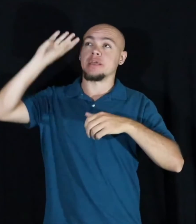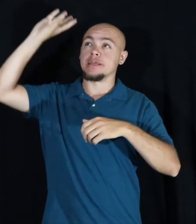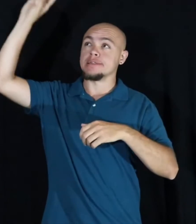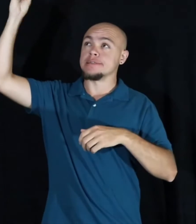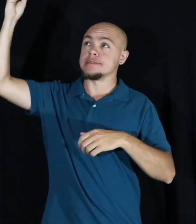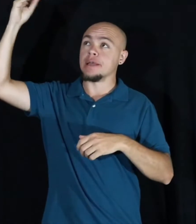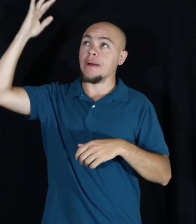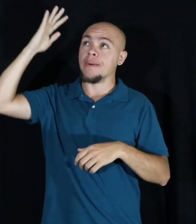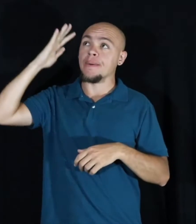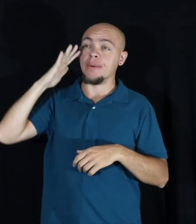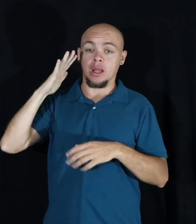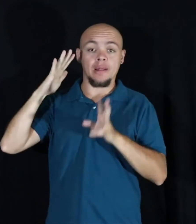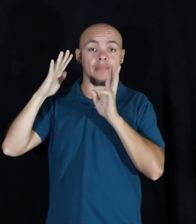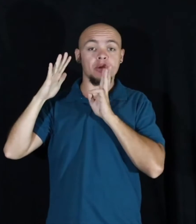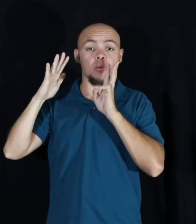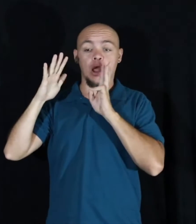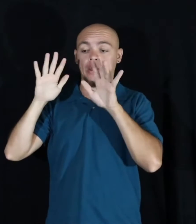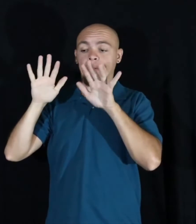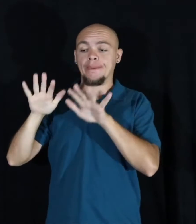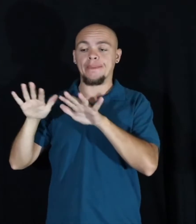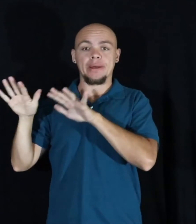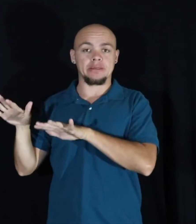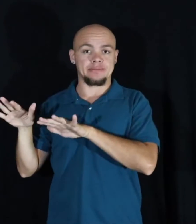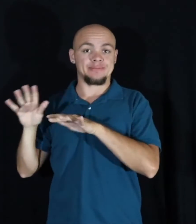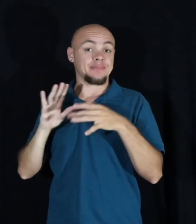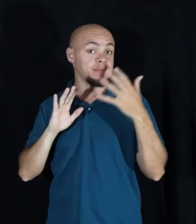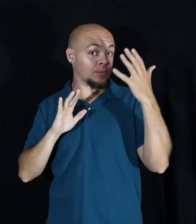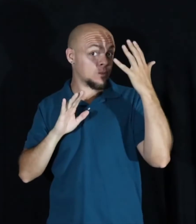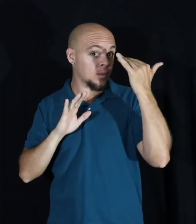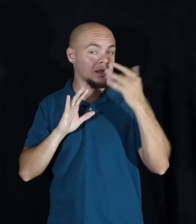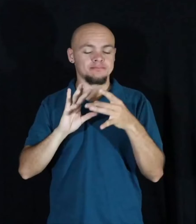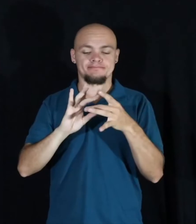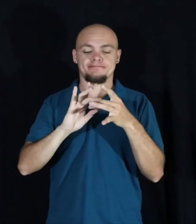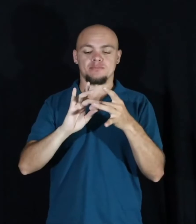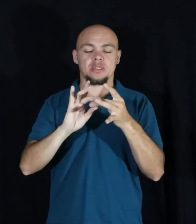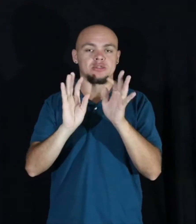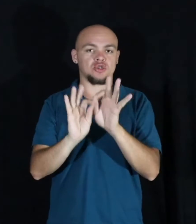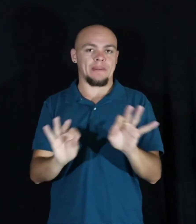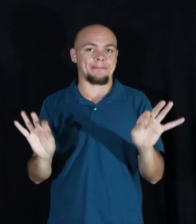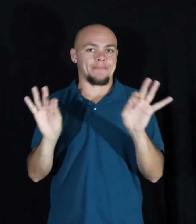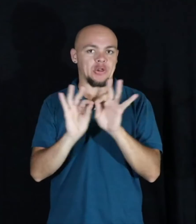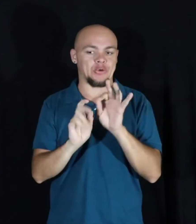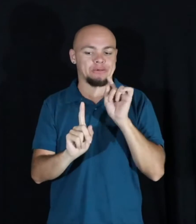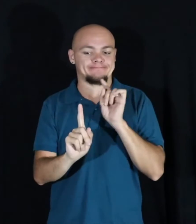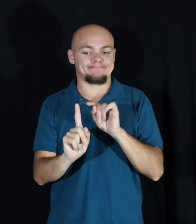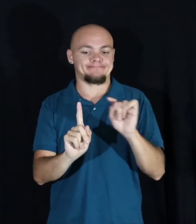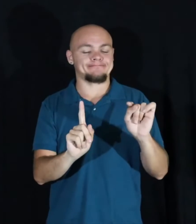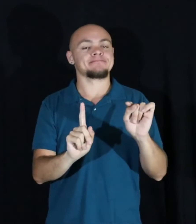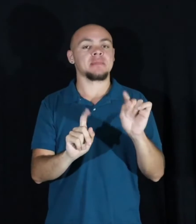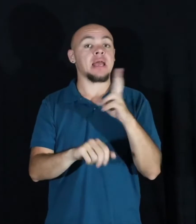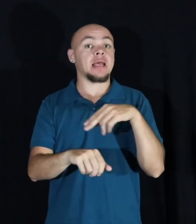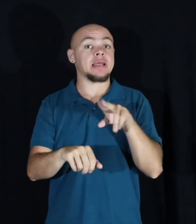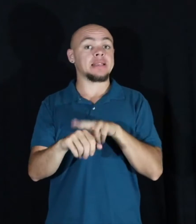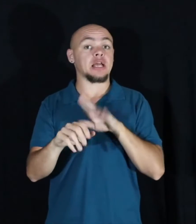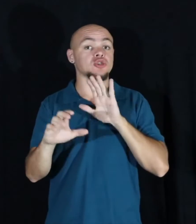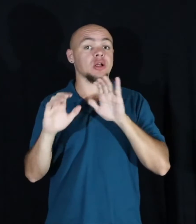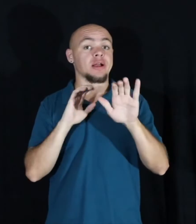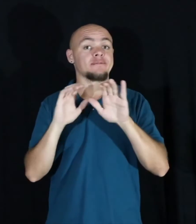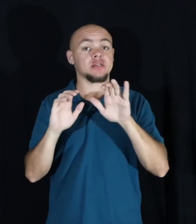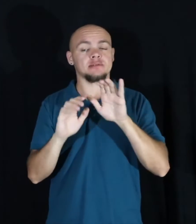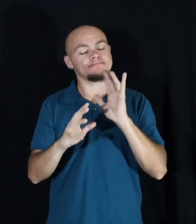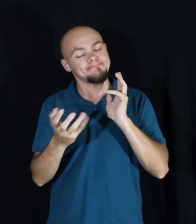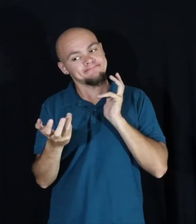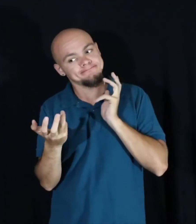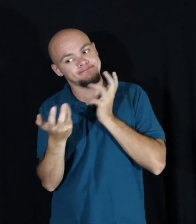waters are a little bit calmer. And that's because relationships matter. And that's where a need for a national conversation fits